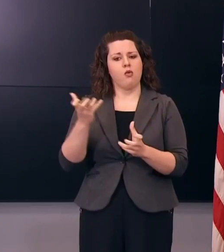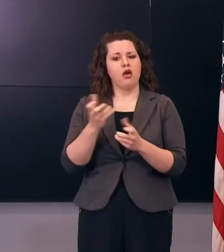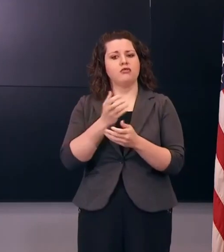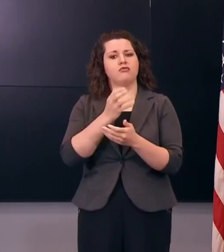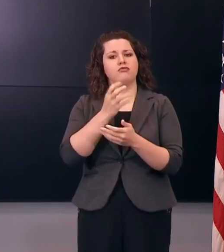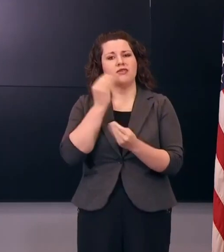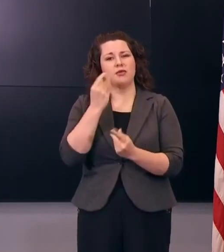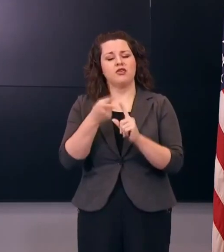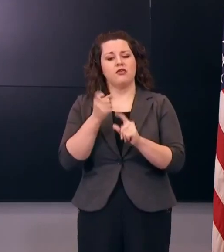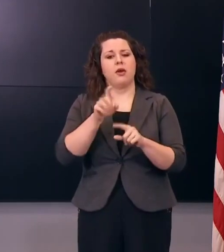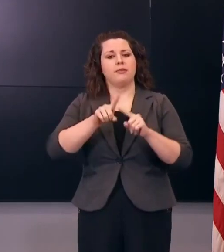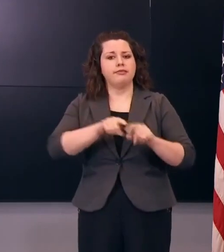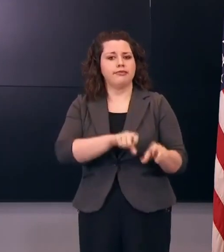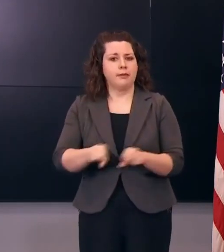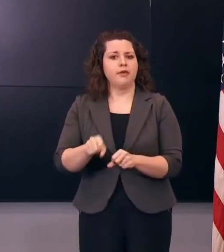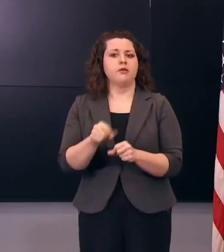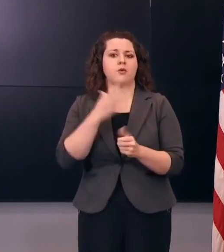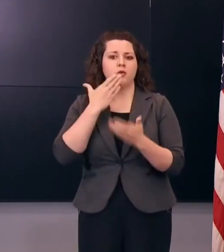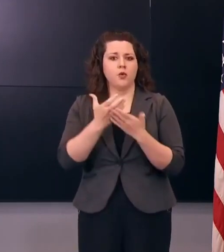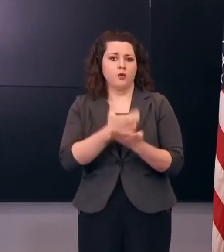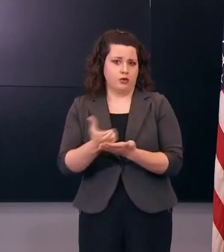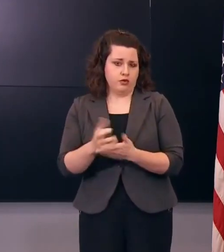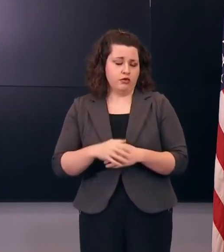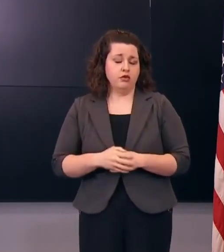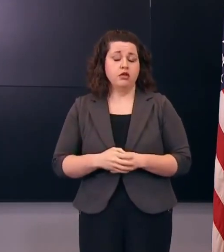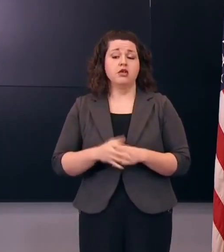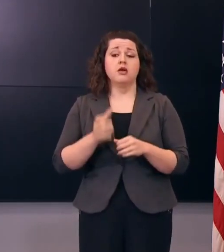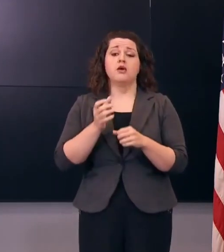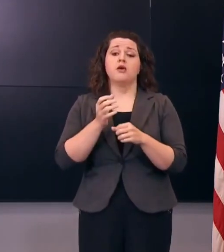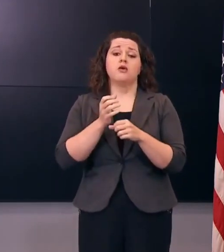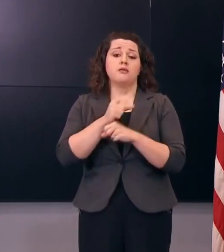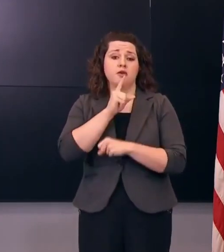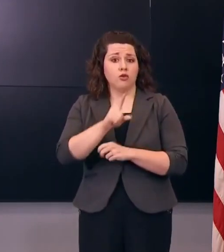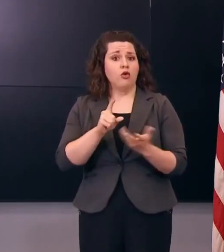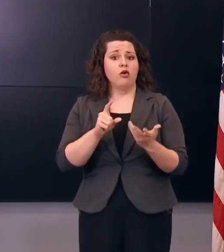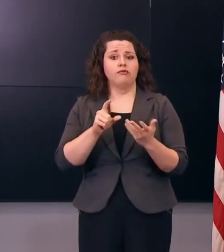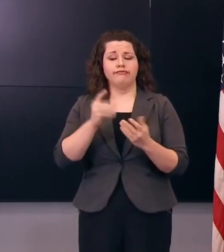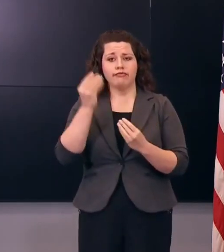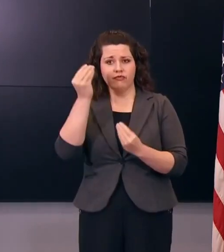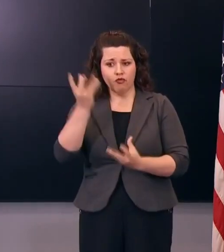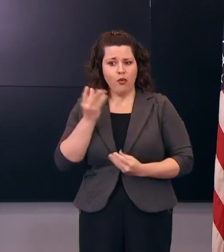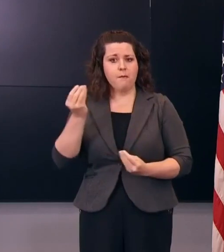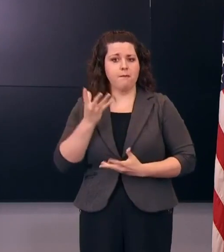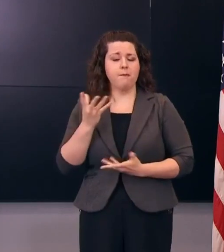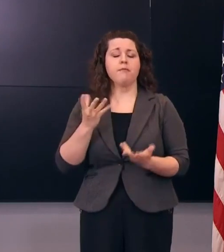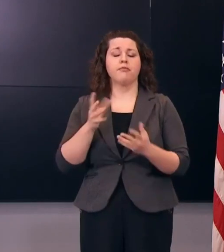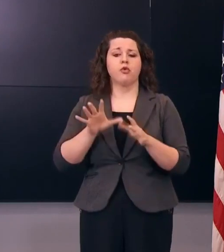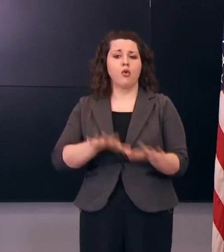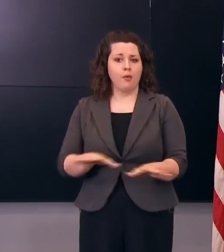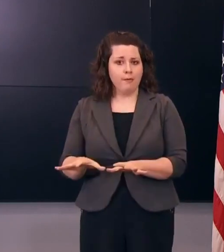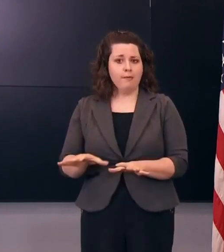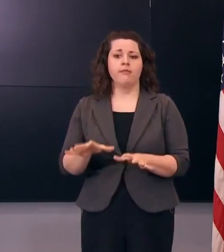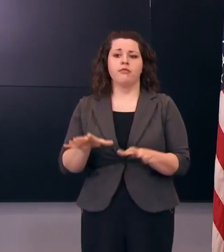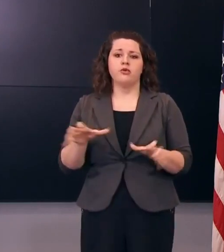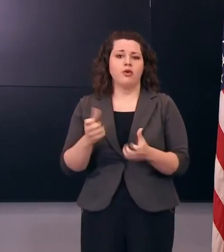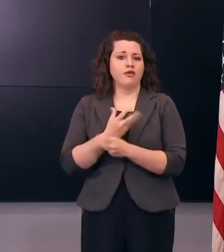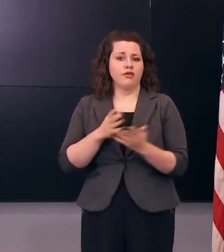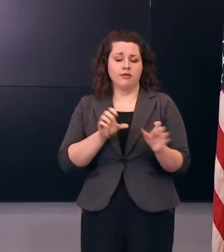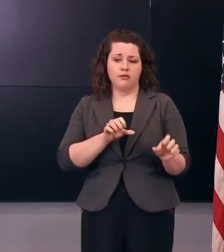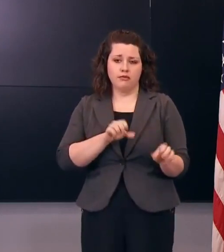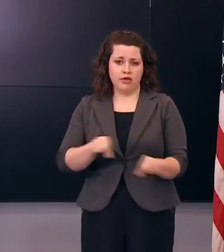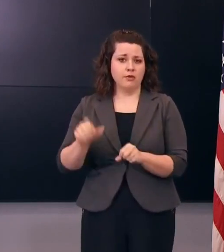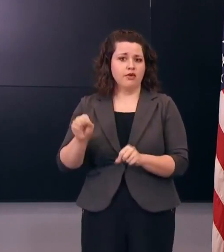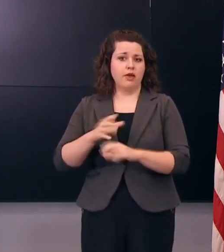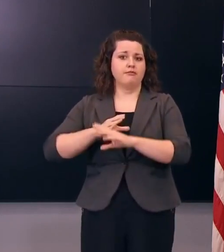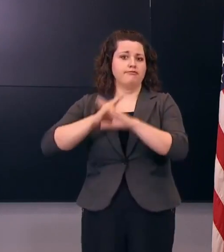credible, reliable sources. So please stay informed, again, remain calm, and take all preventative measures to protect your health